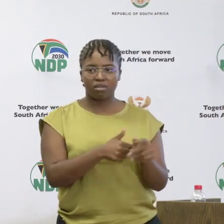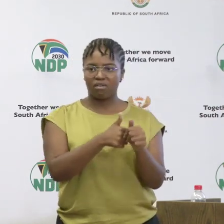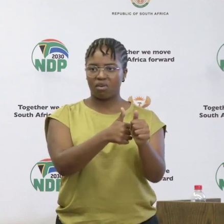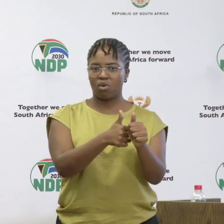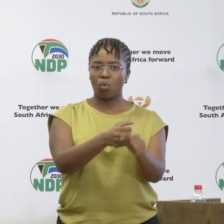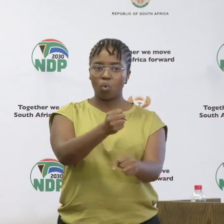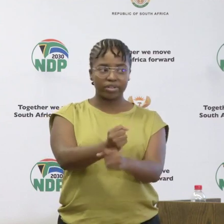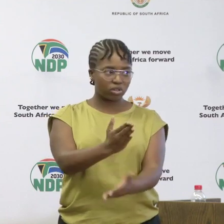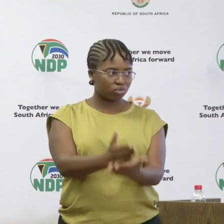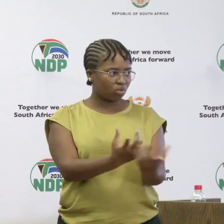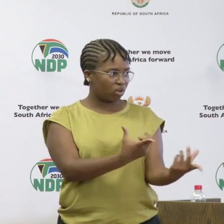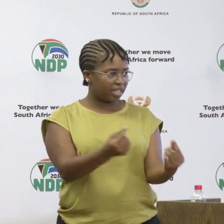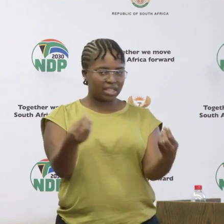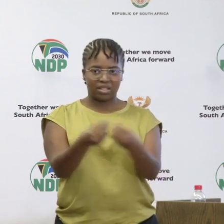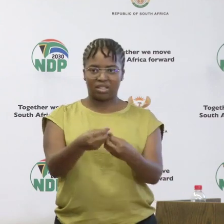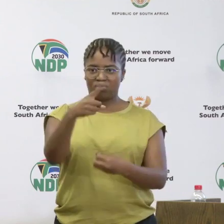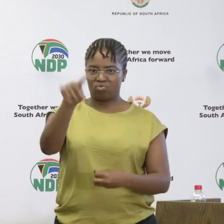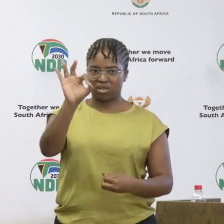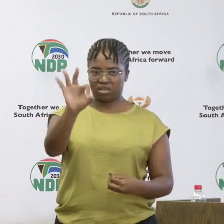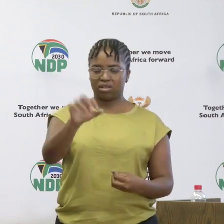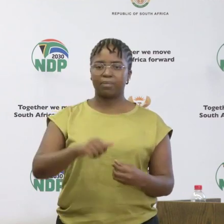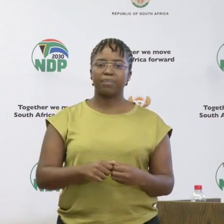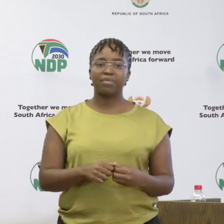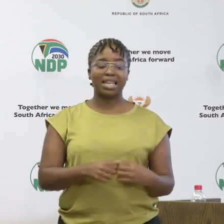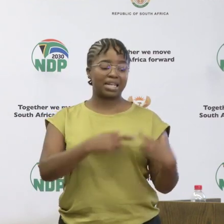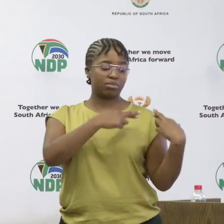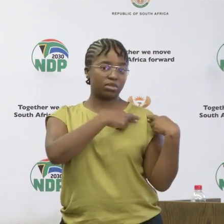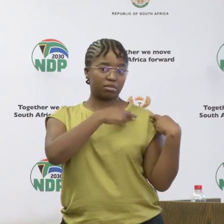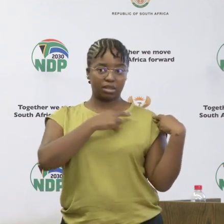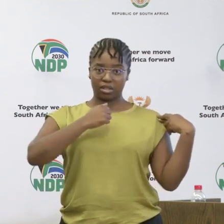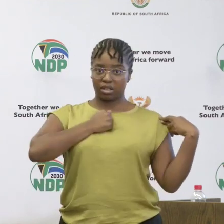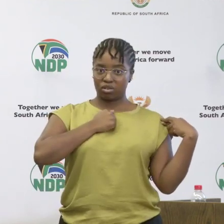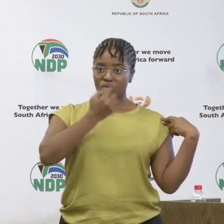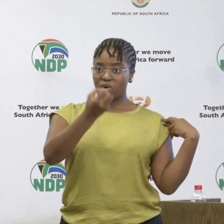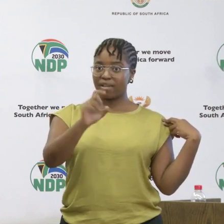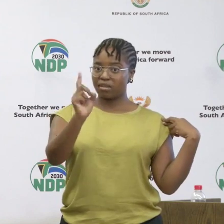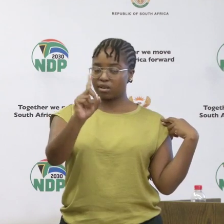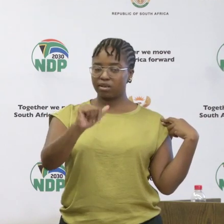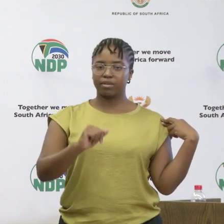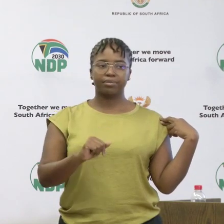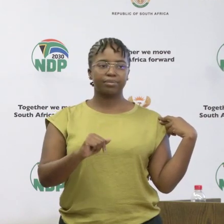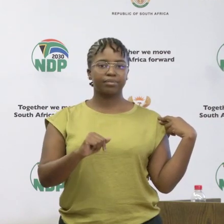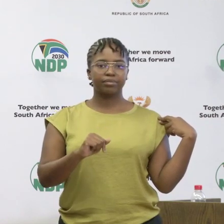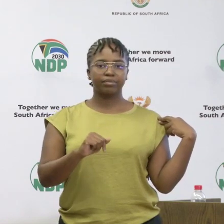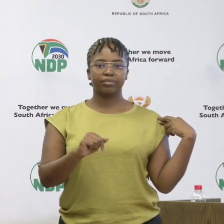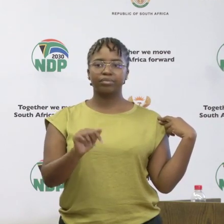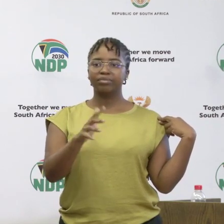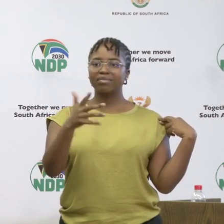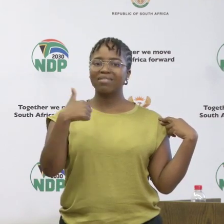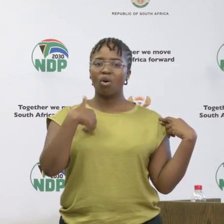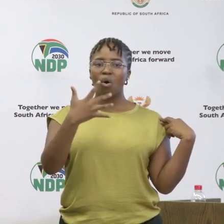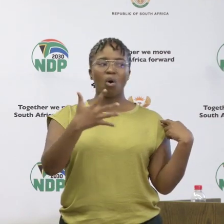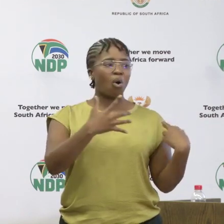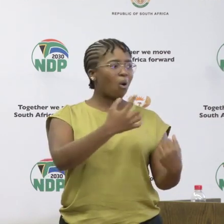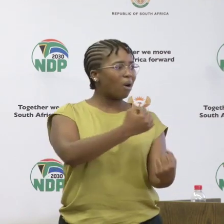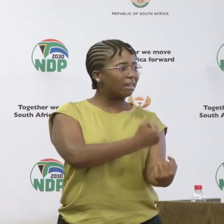things right. Under our responsibility, we have areas of substance abuse